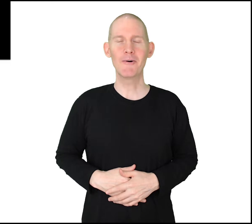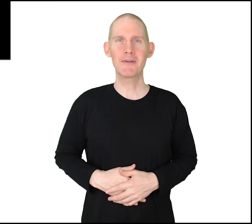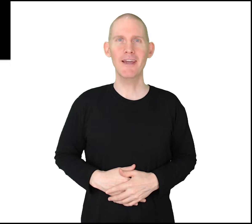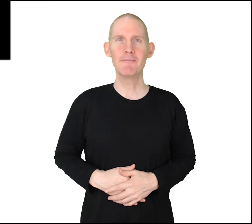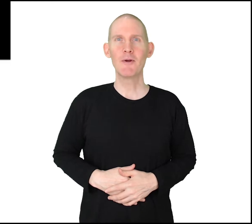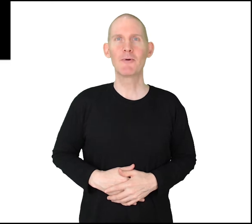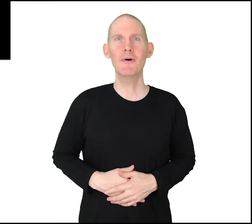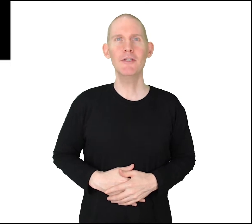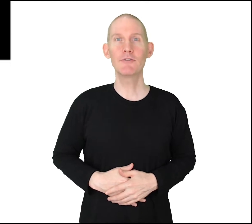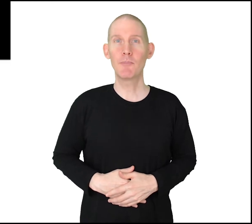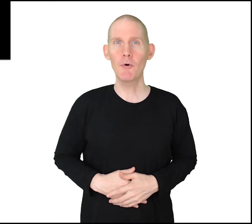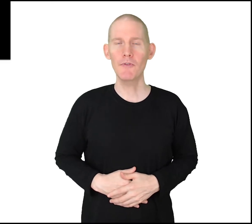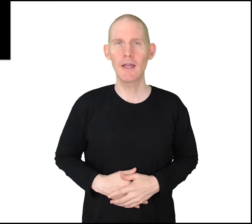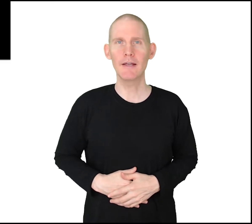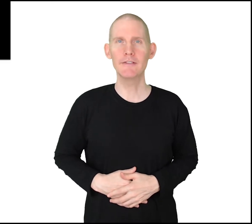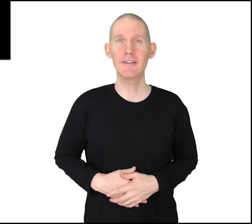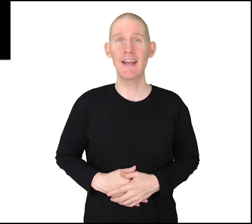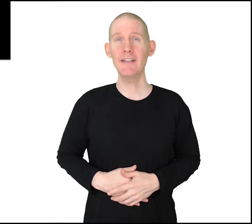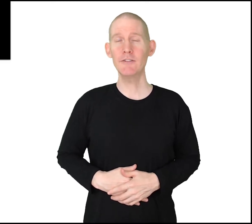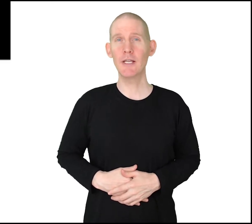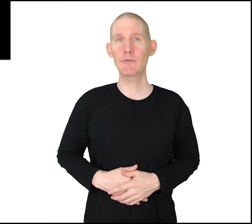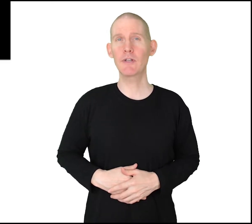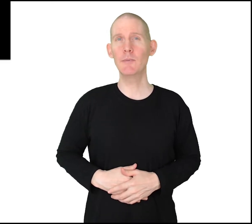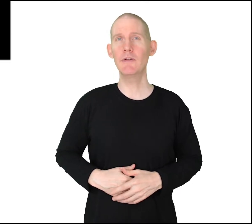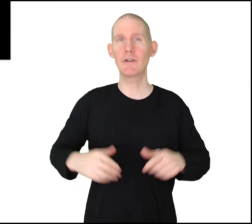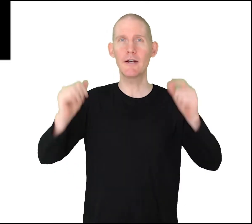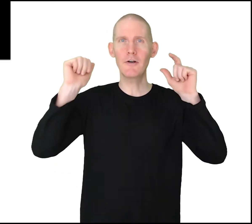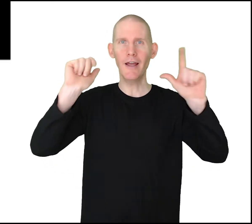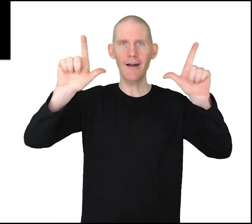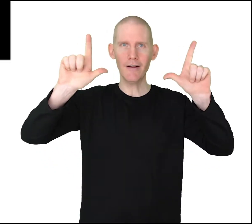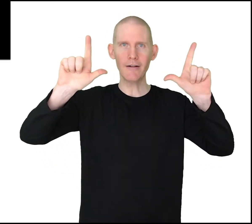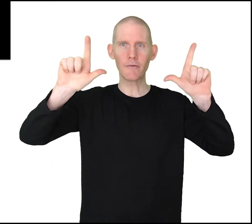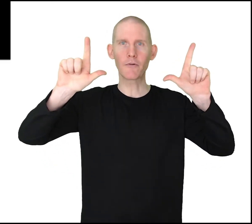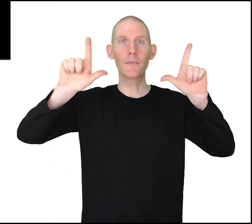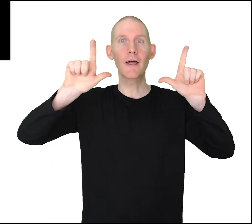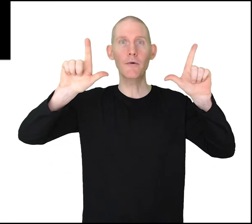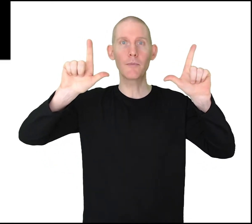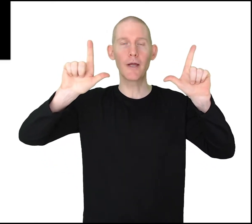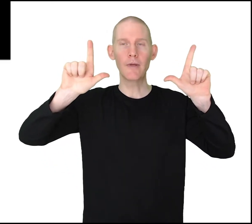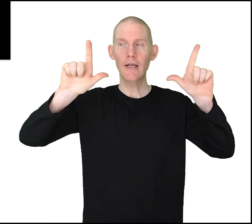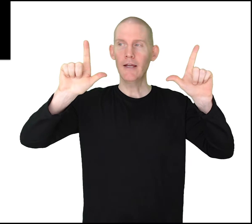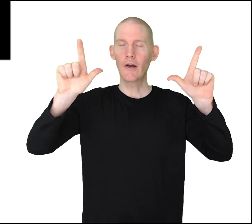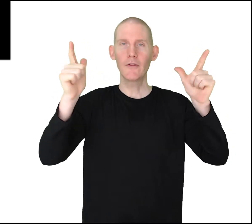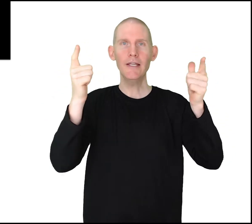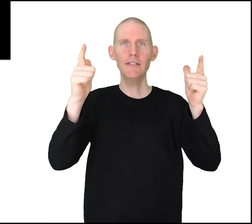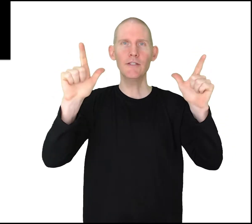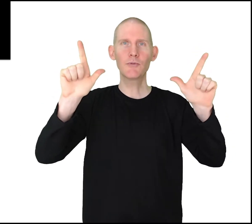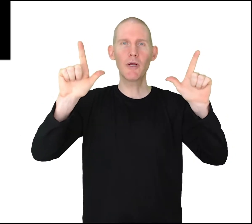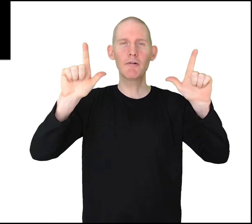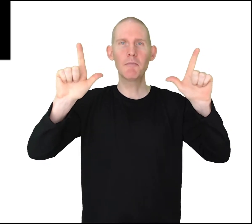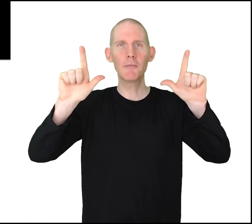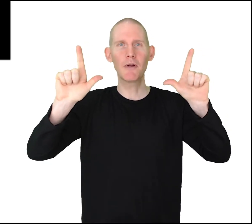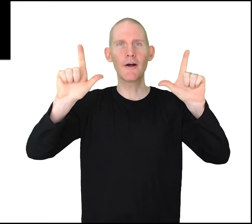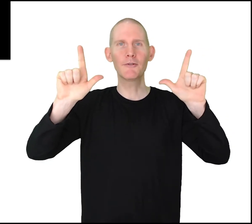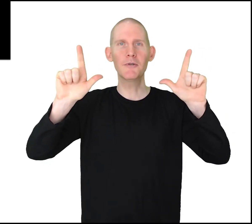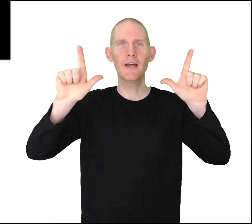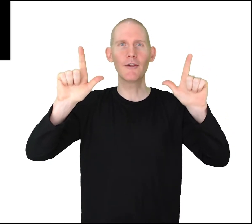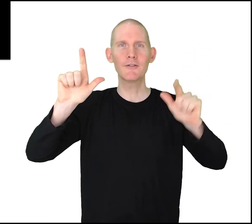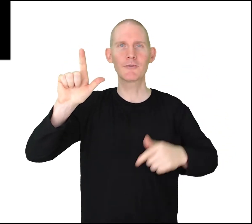Okay, we're going to use both hands, and the hand shapes are going to be the letter L from the alphabet. Now, the easiest way to remember how to do an L is when